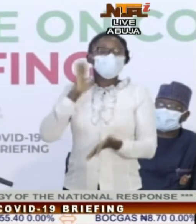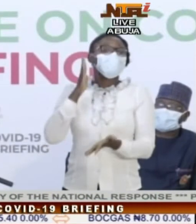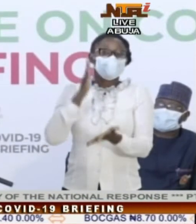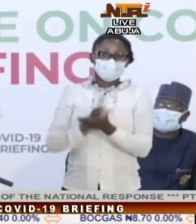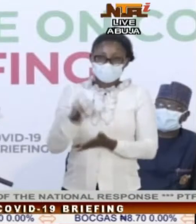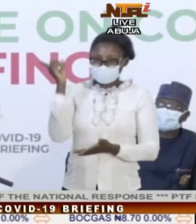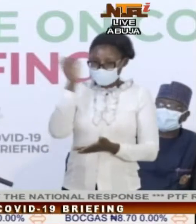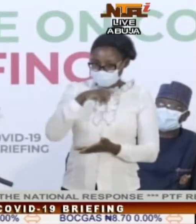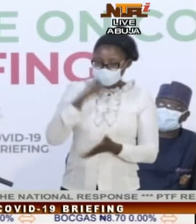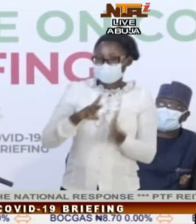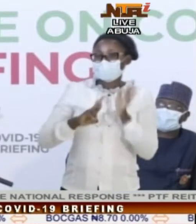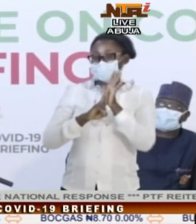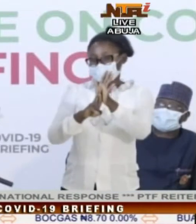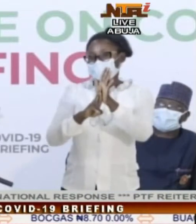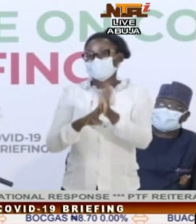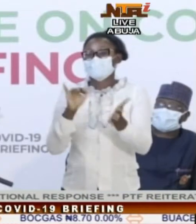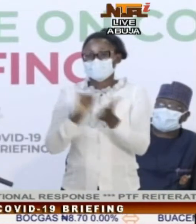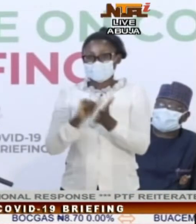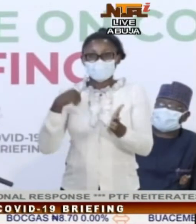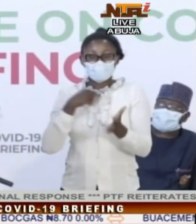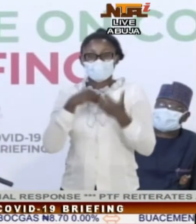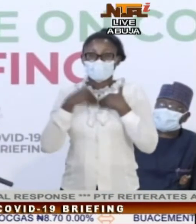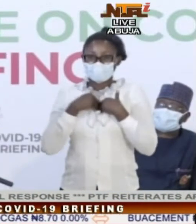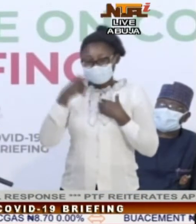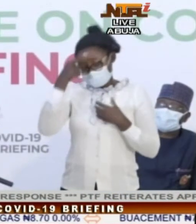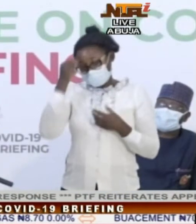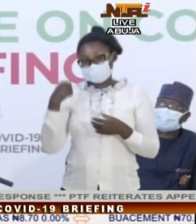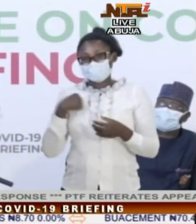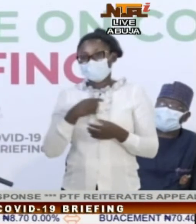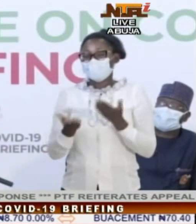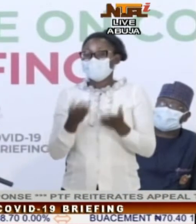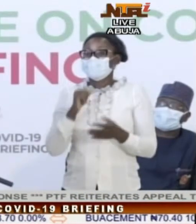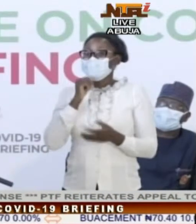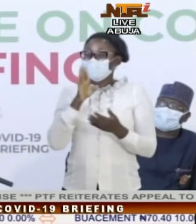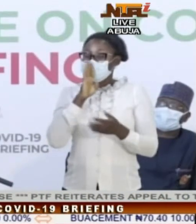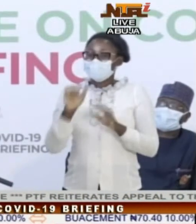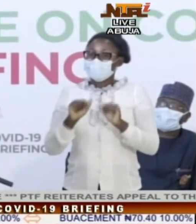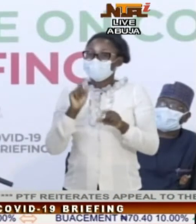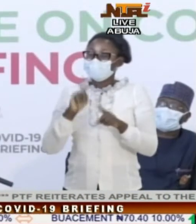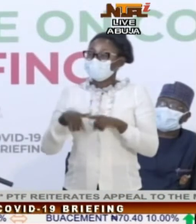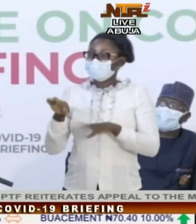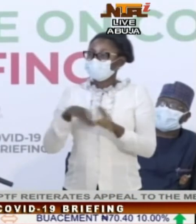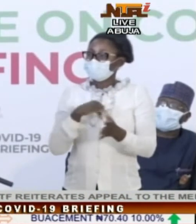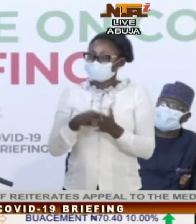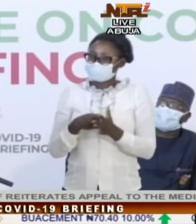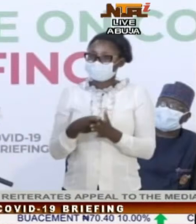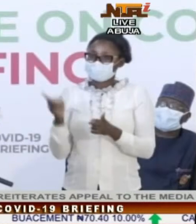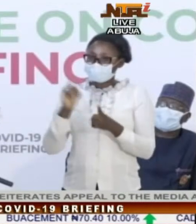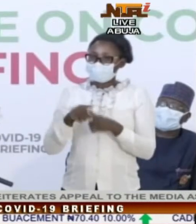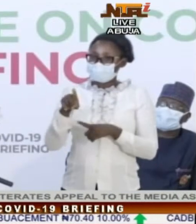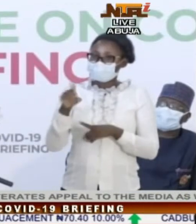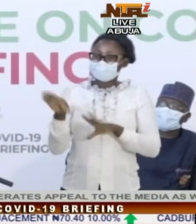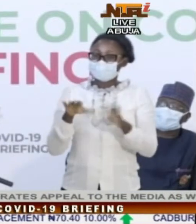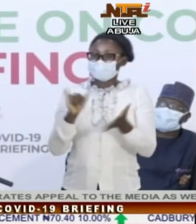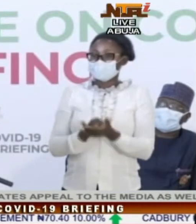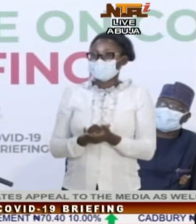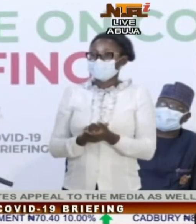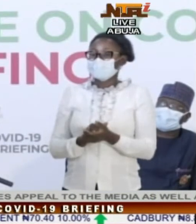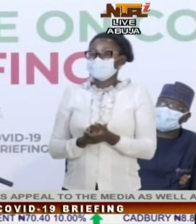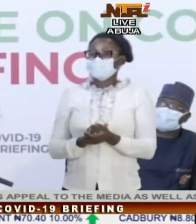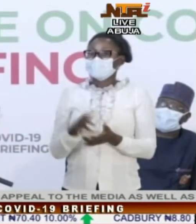results issues from recurring, because you will not be able to print out the QR code unless you have gone onto the travel portal. And